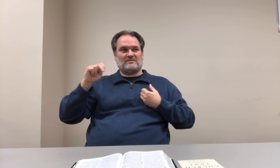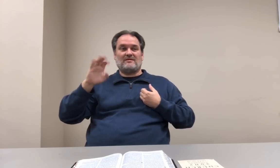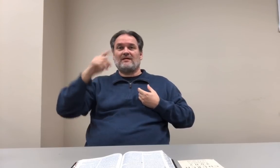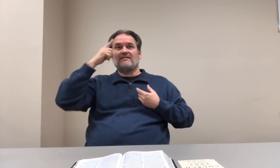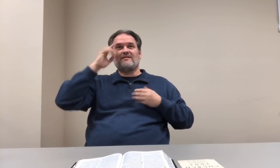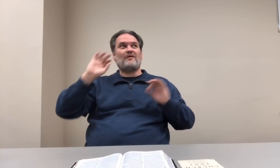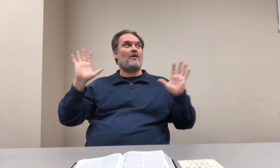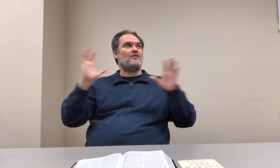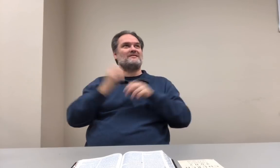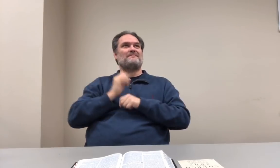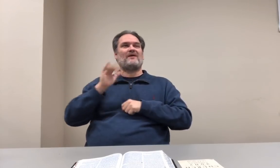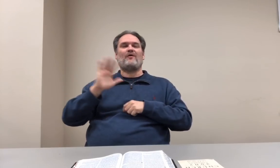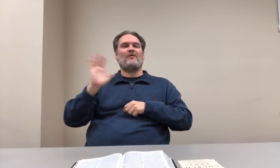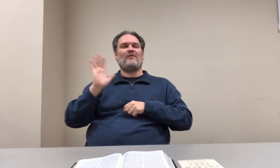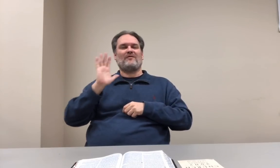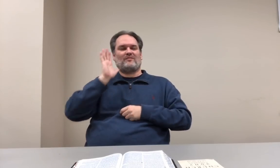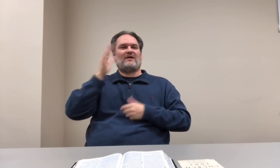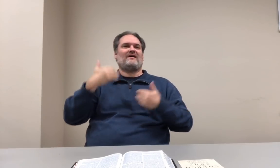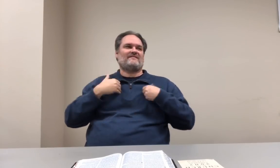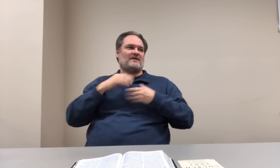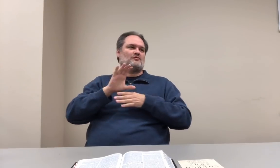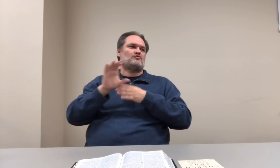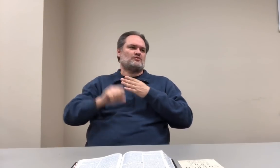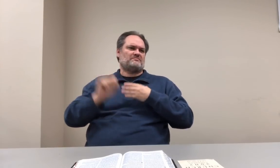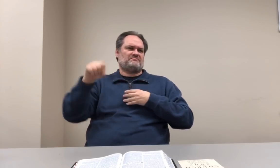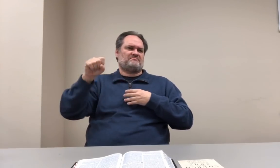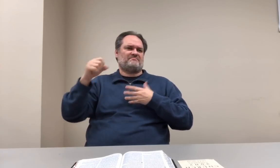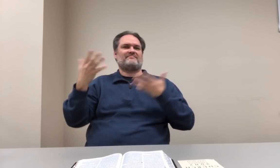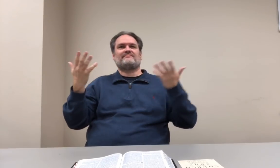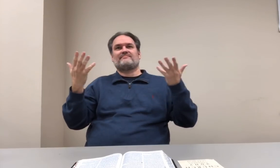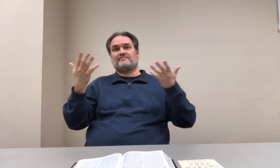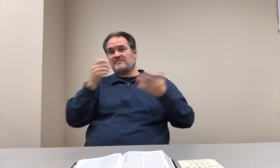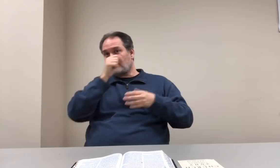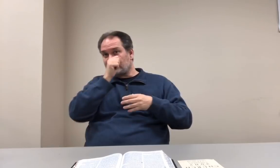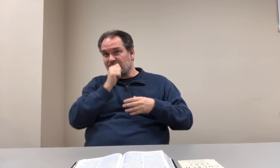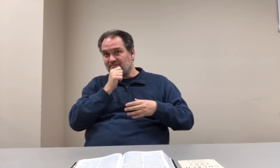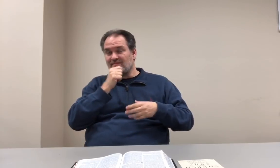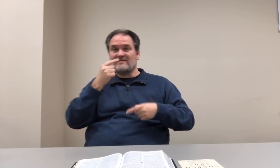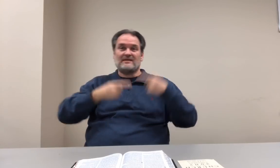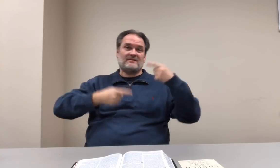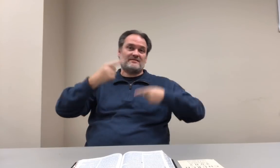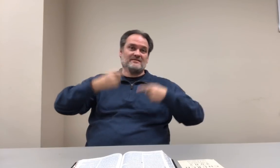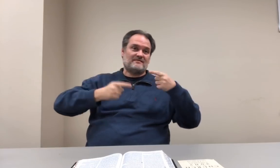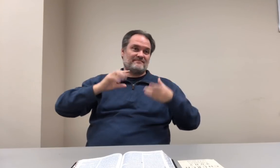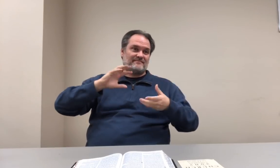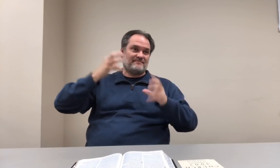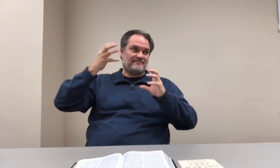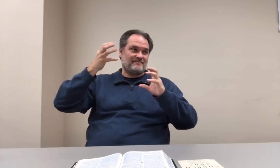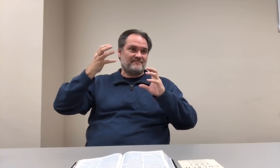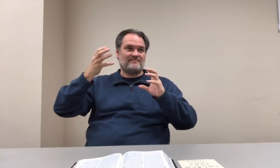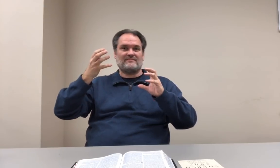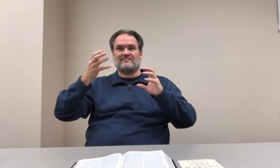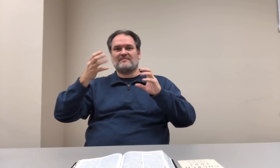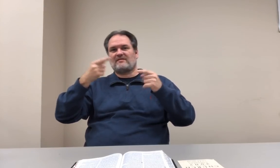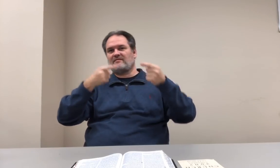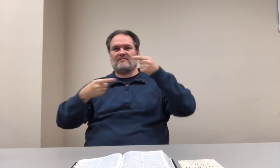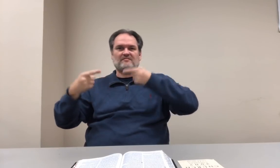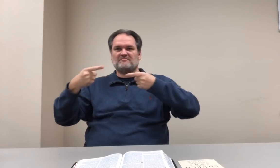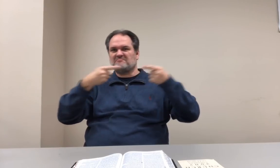Or is the sky going to be above my head? We don't think about those things. Whatever stresses